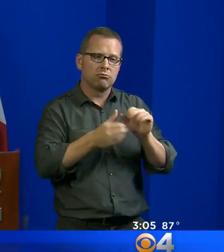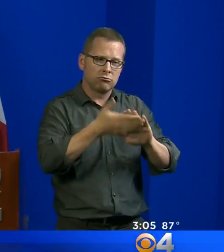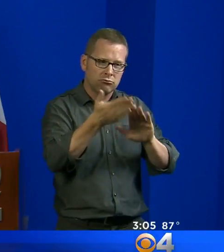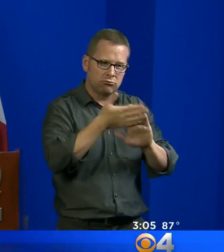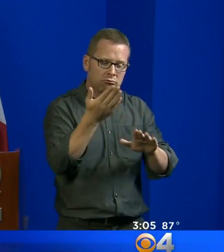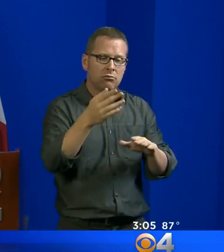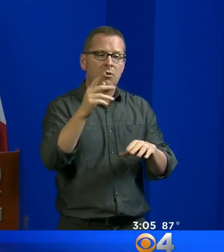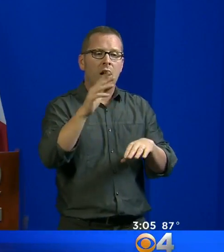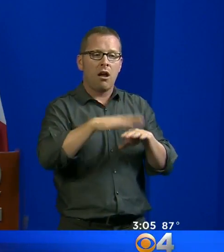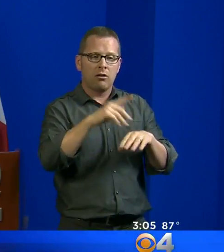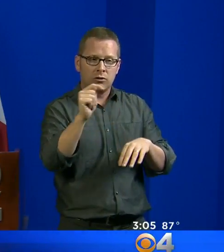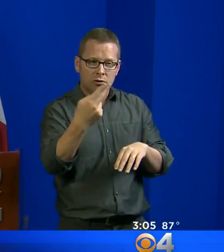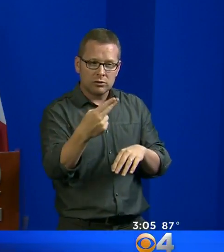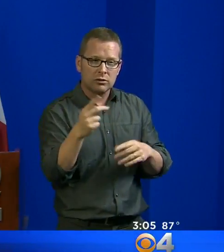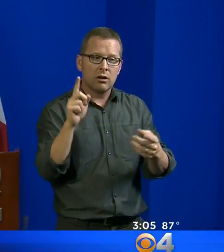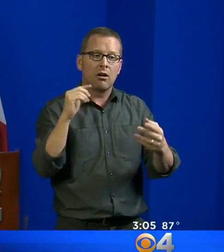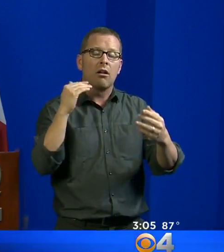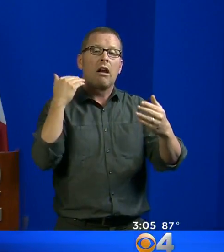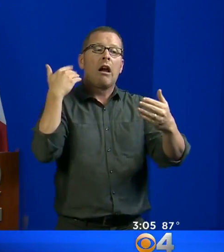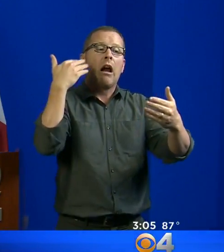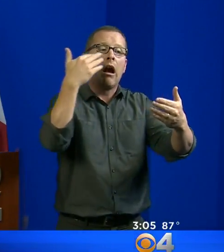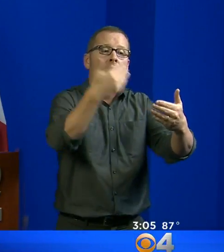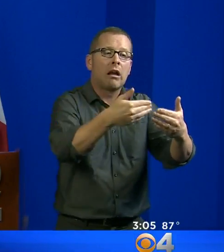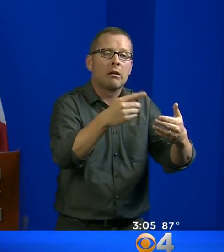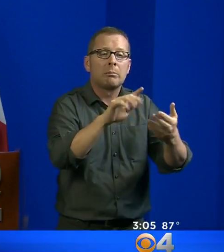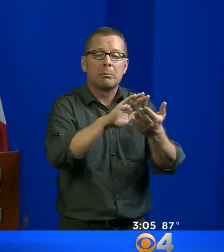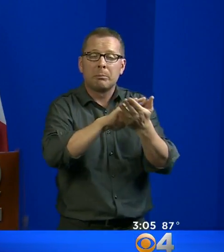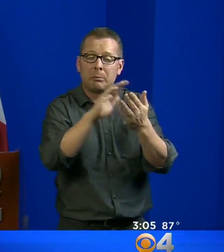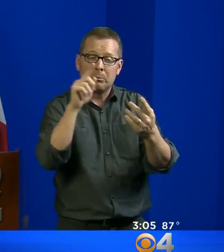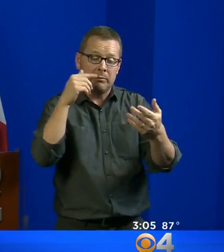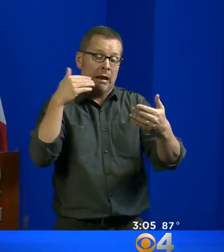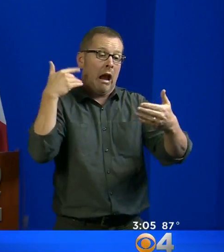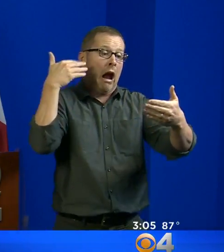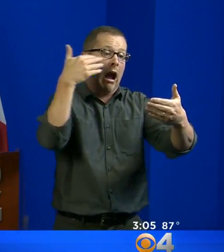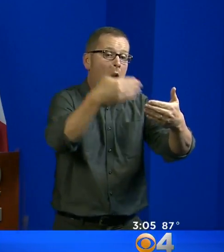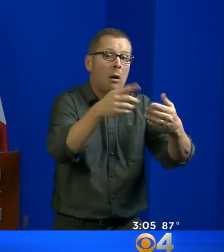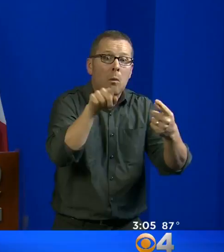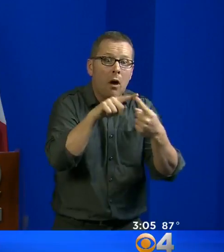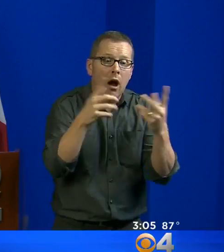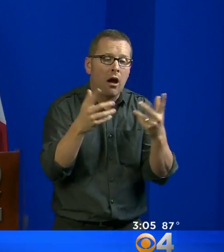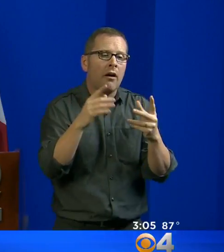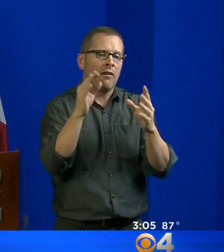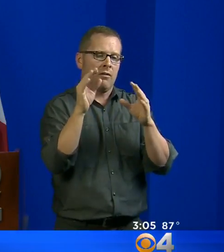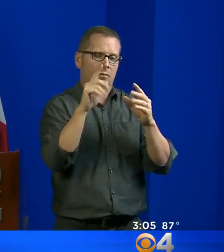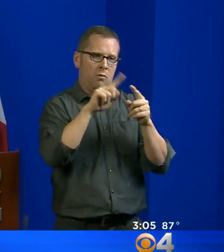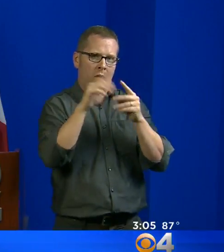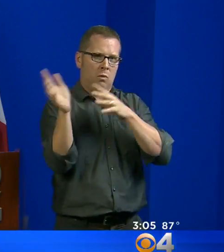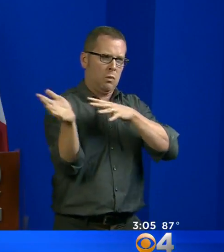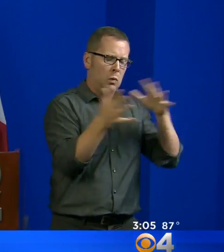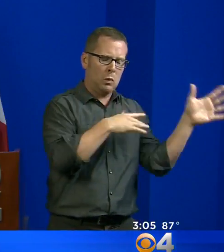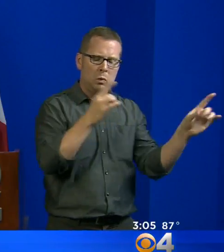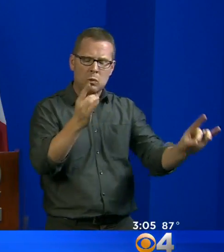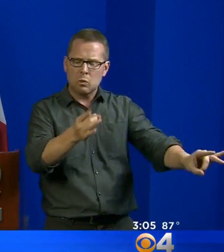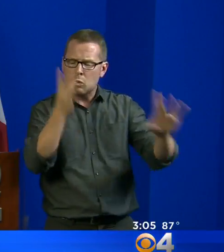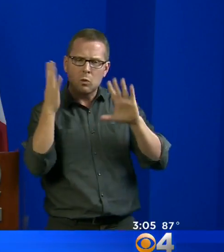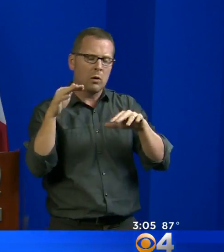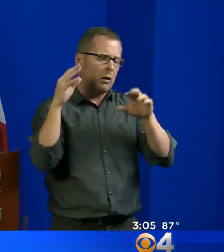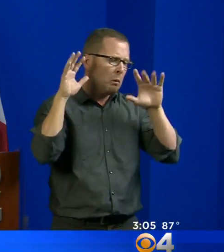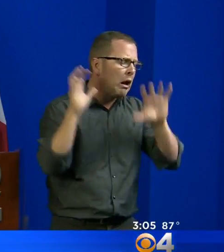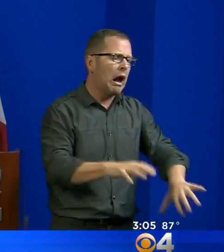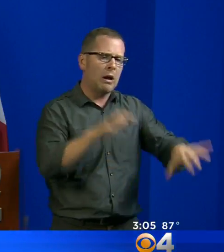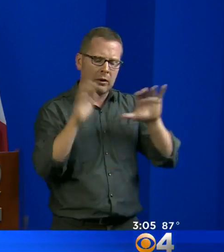For BCT riders, this will operate on a Saturday schedule. All Broward County parks and their facilities,